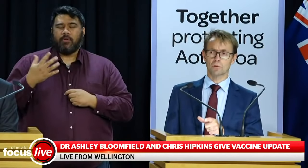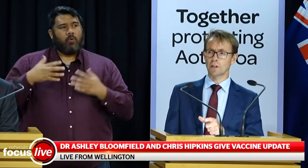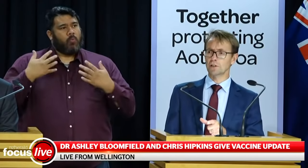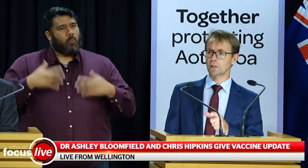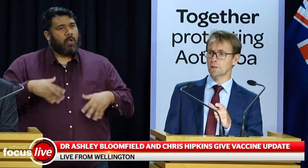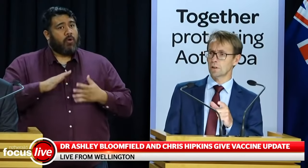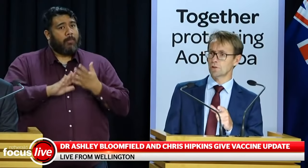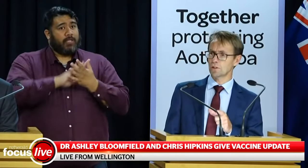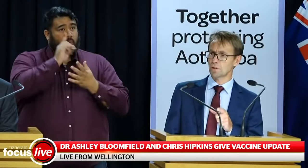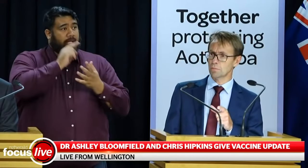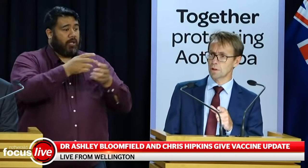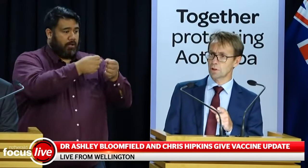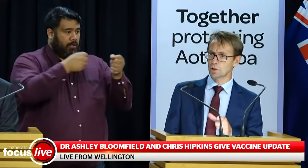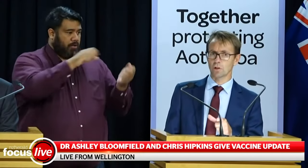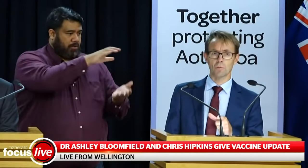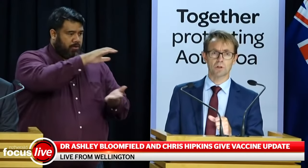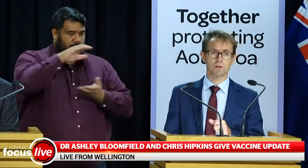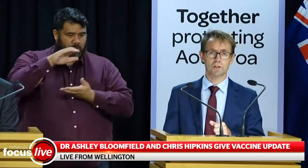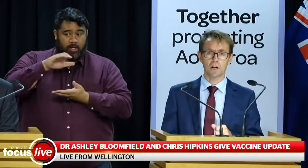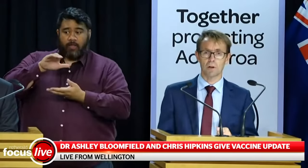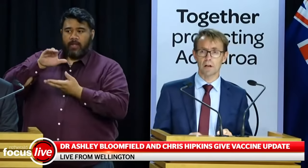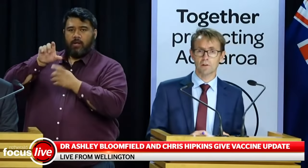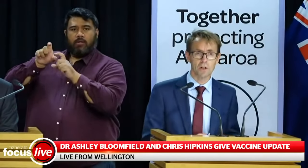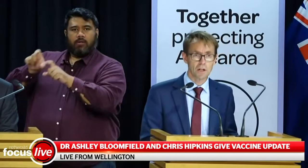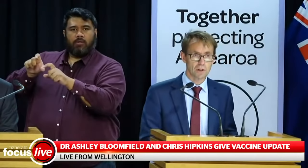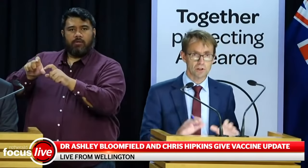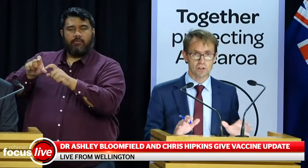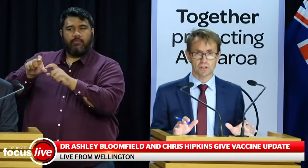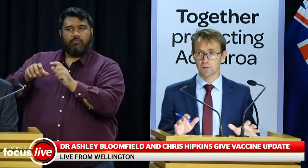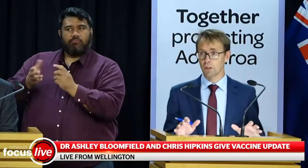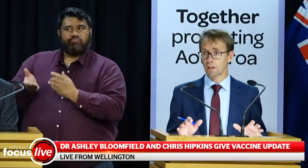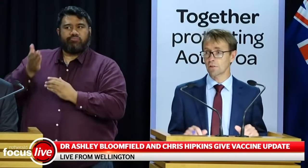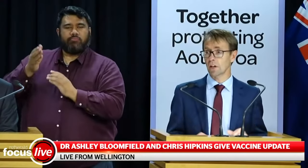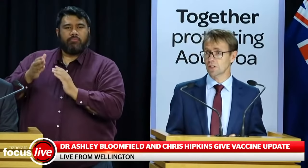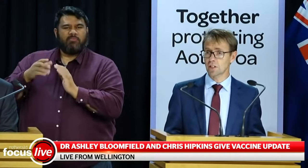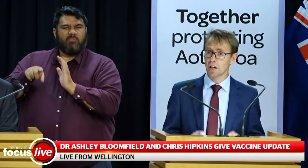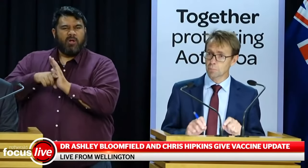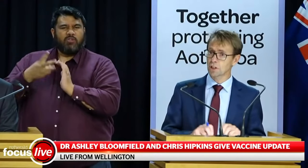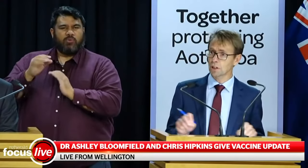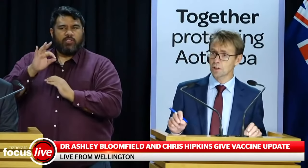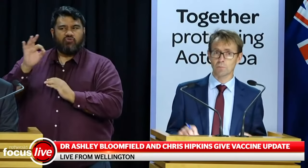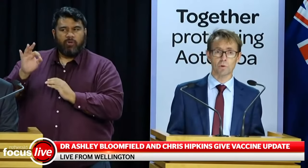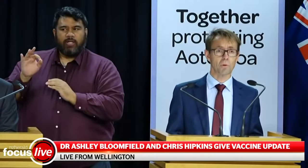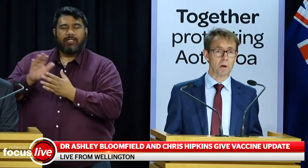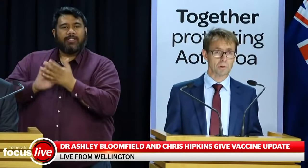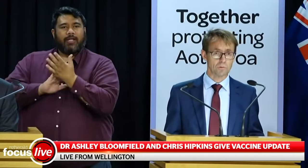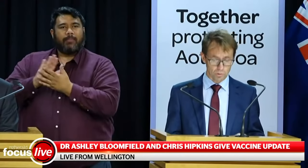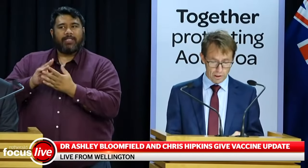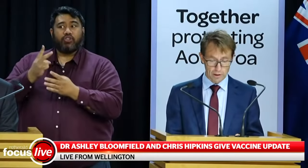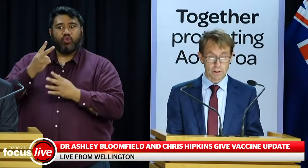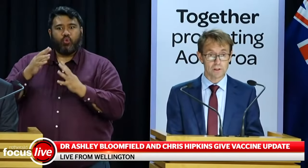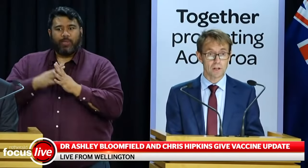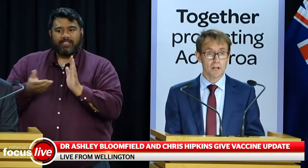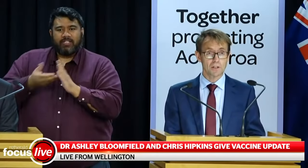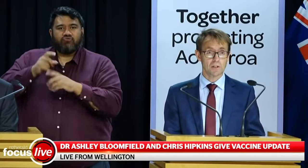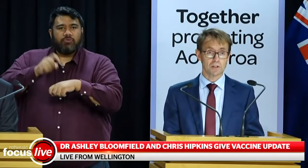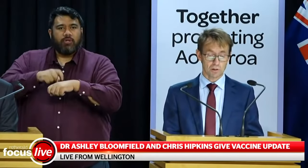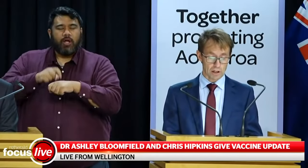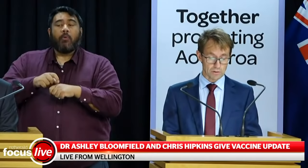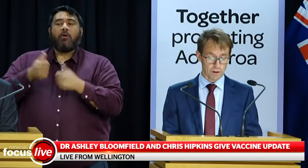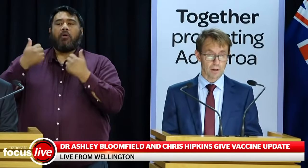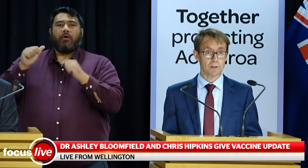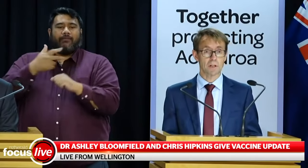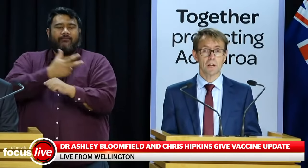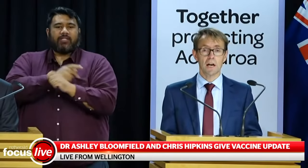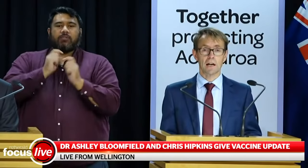-20 for 2 weeks gives us some additional options around the logistics of getting the vaccine out, particularly to more remote and rural areas. So that's